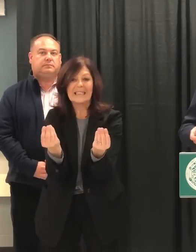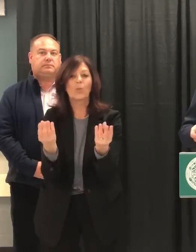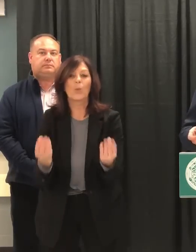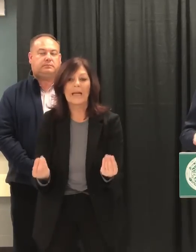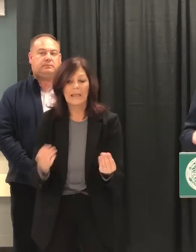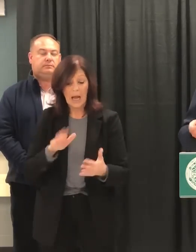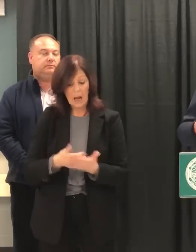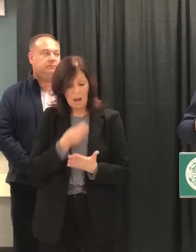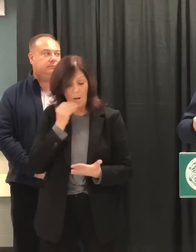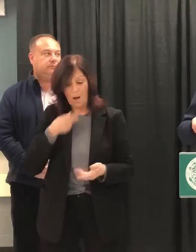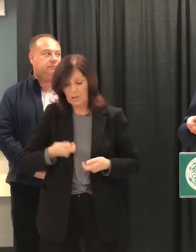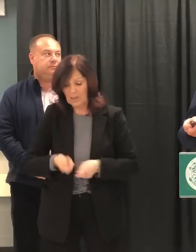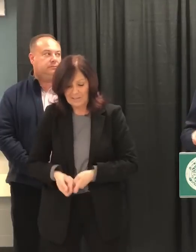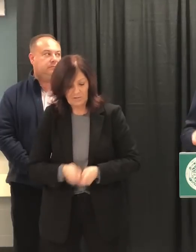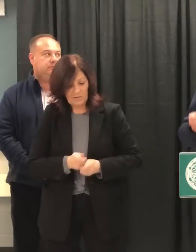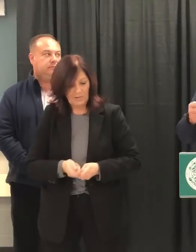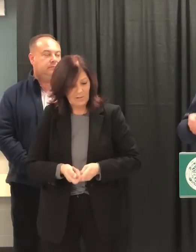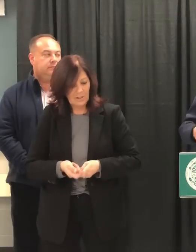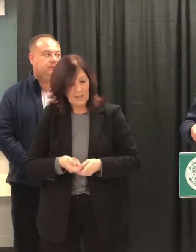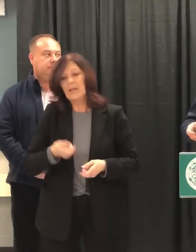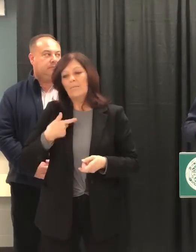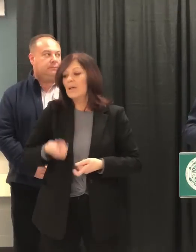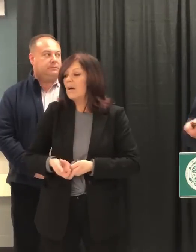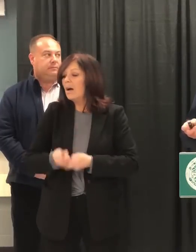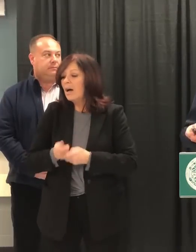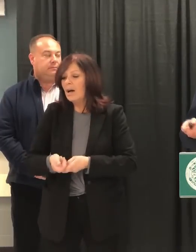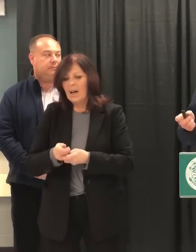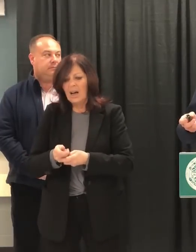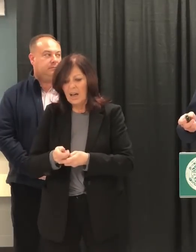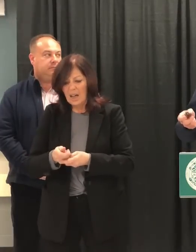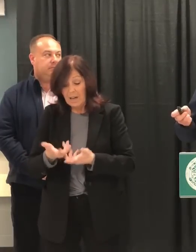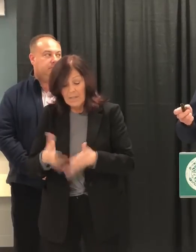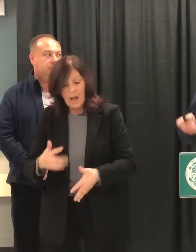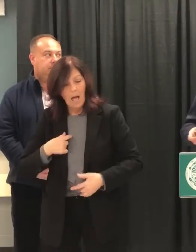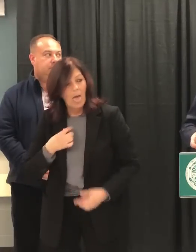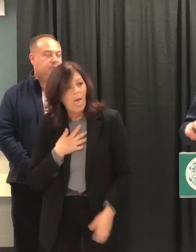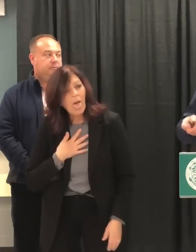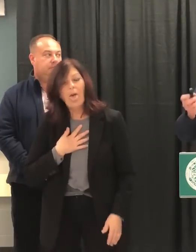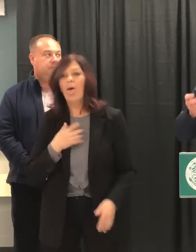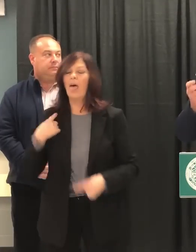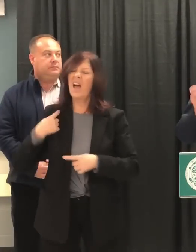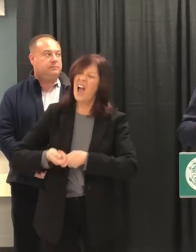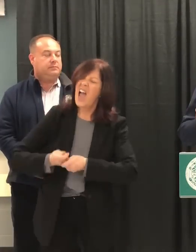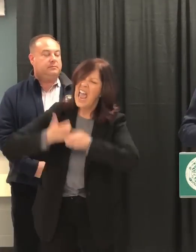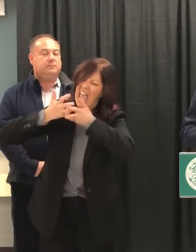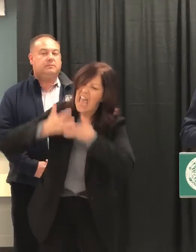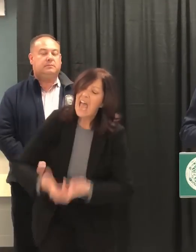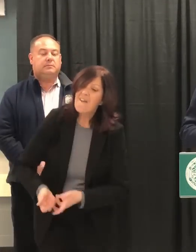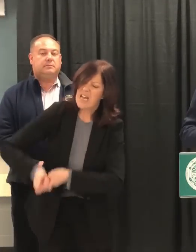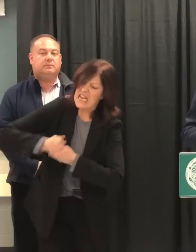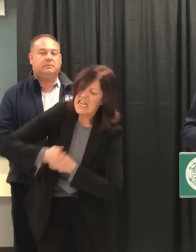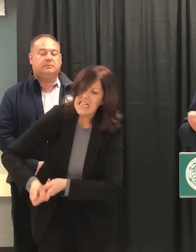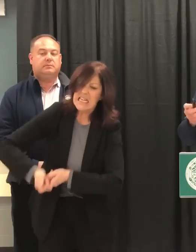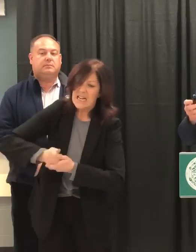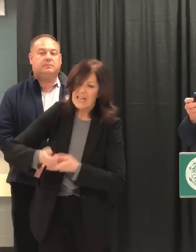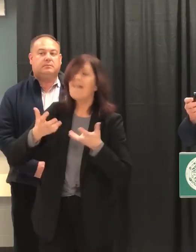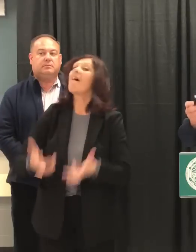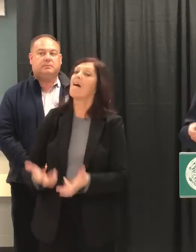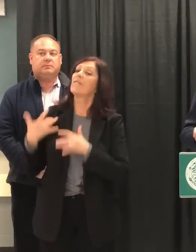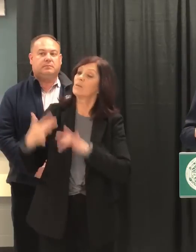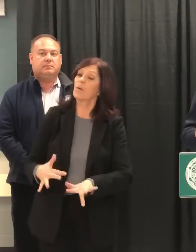home last night, I tried to shovel off my sidewalk, and I got it done, but I felt like I was going to break my back because it was so heavy. And we